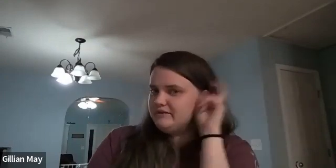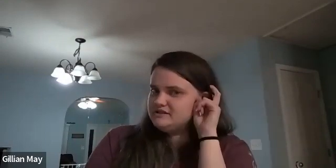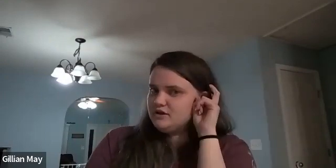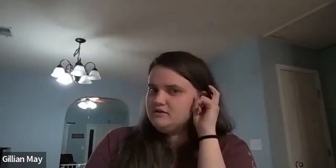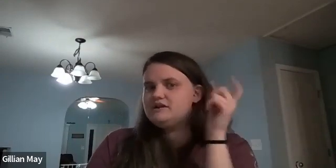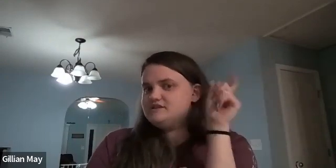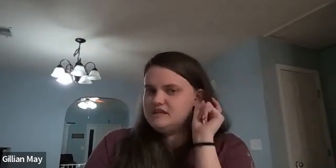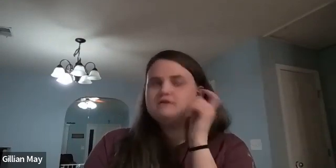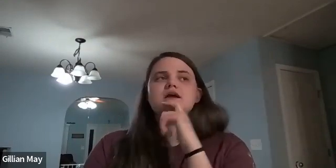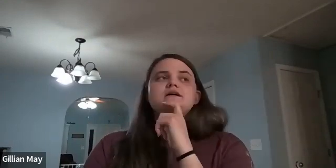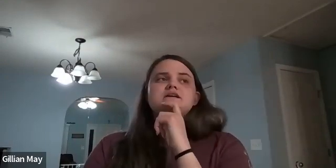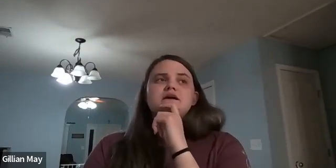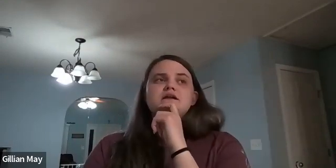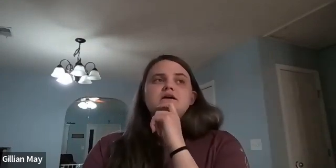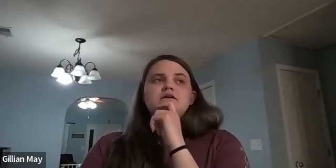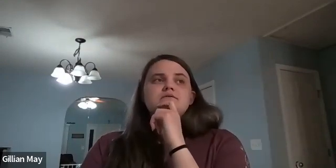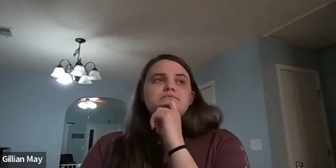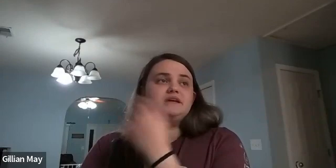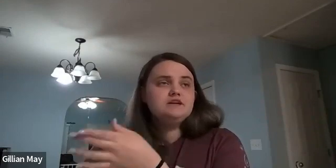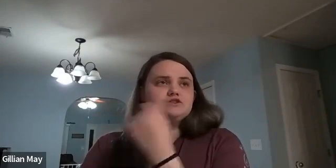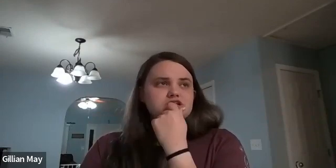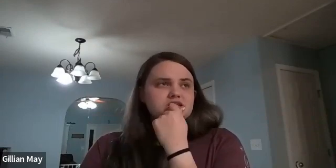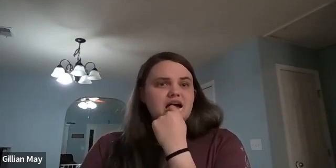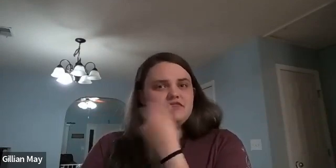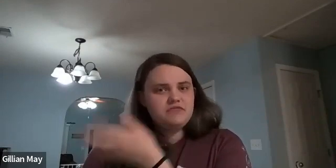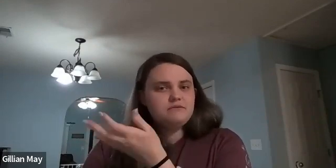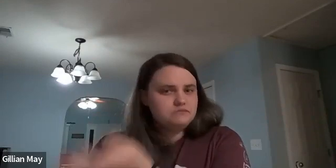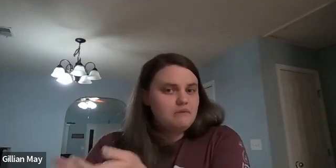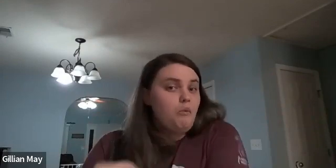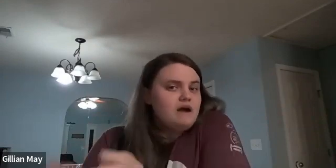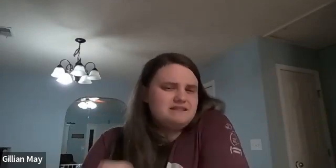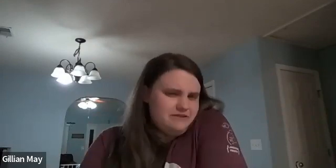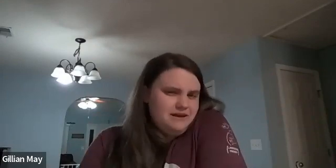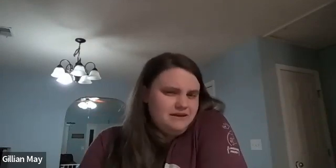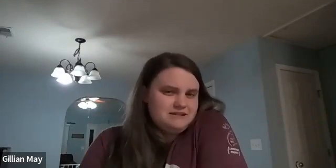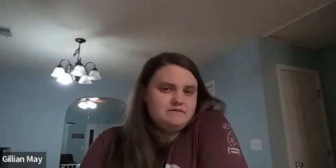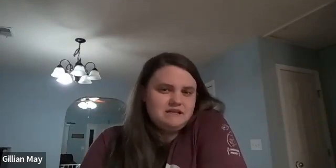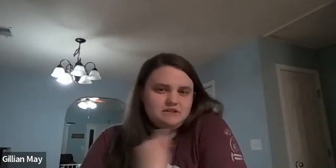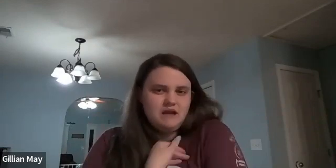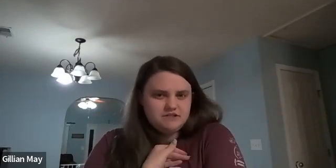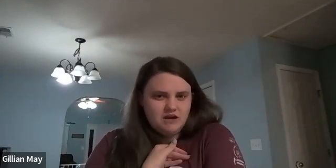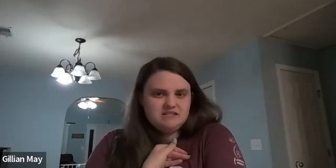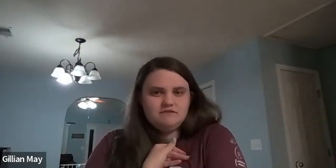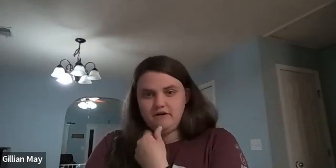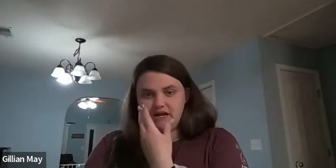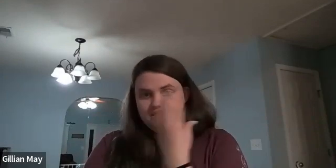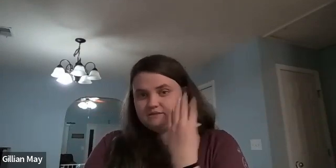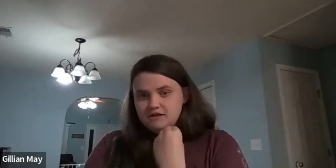there's cochlears, there's hearing aids, and pediatricians, I want to think, because obviously I don't have a child myself who I've had experience